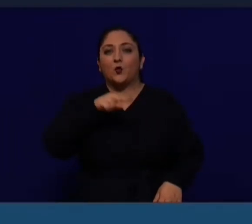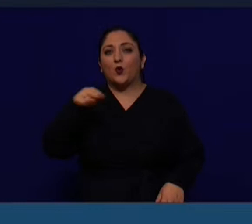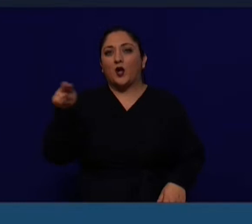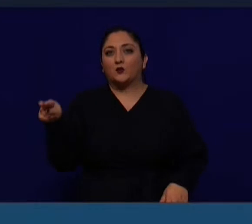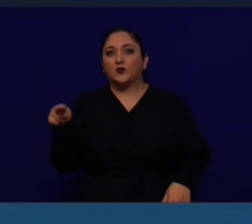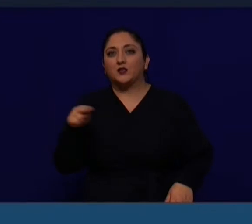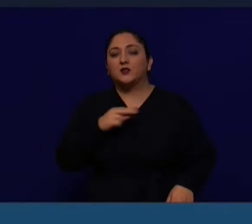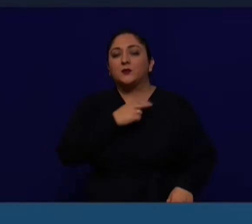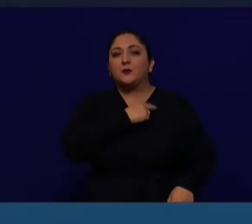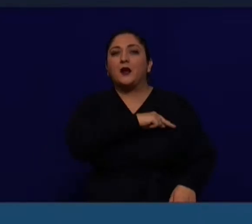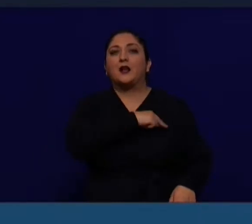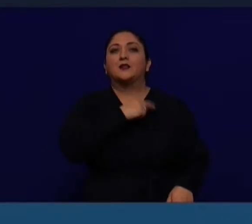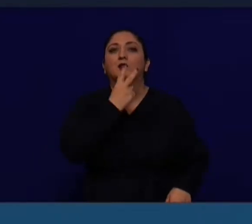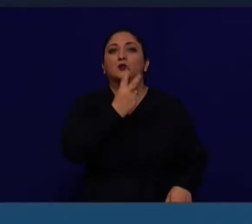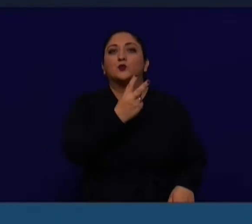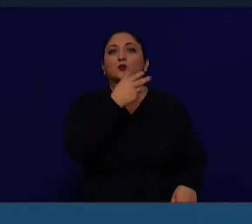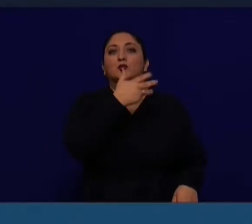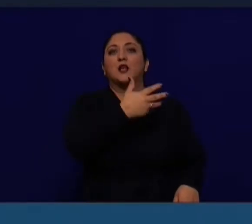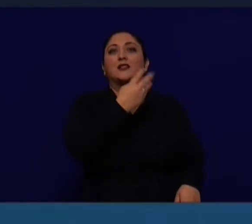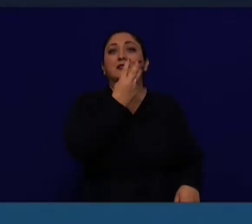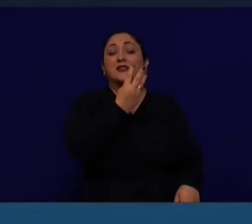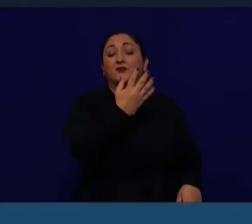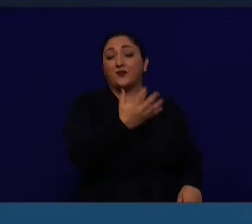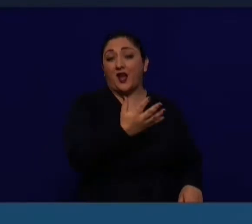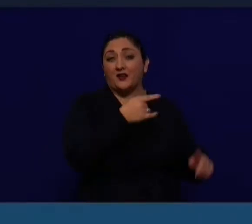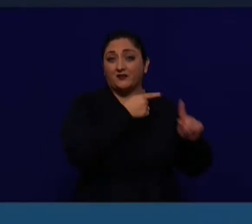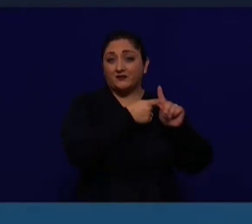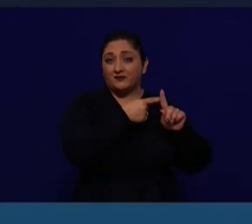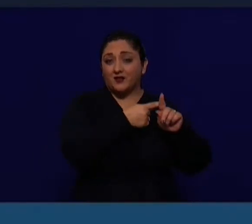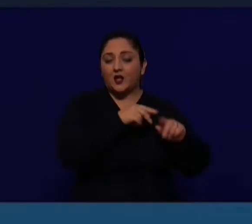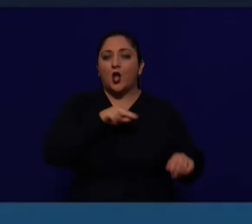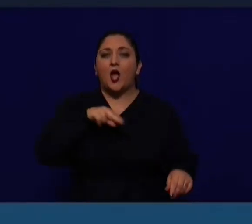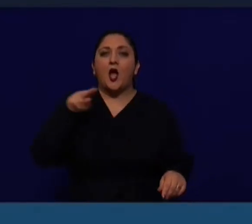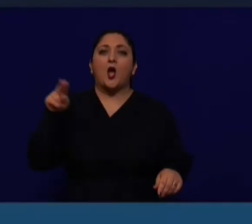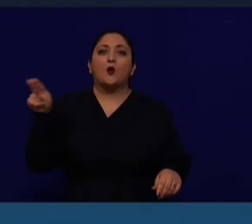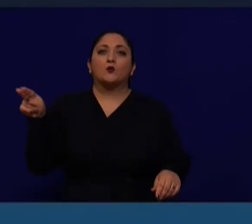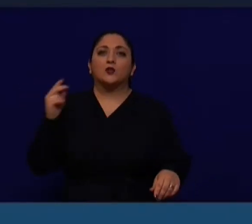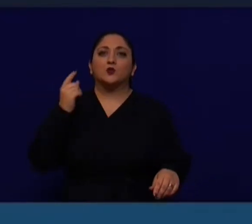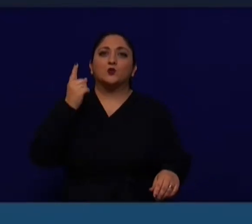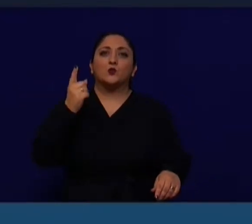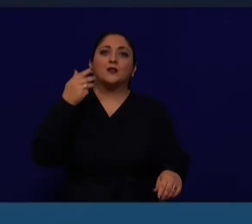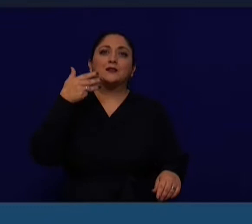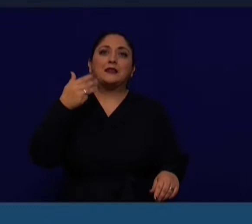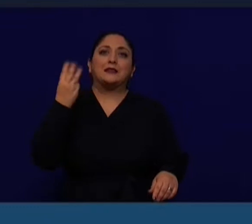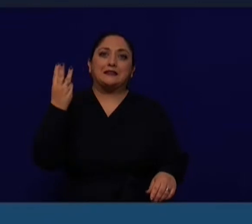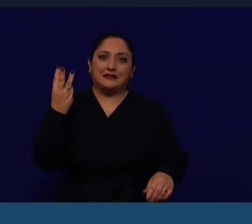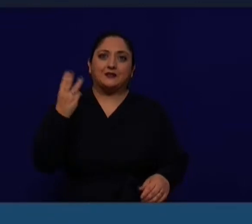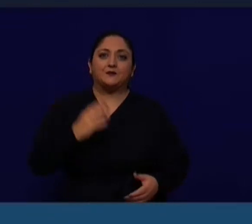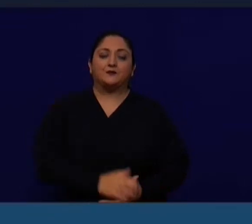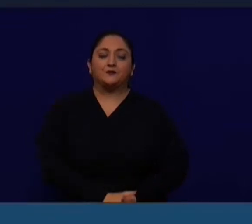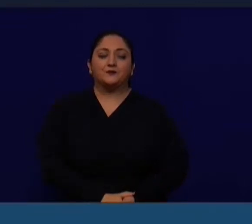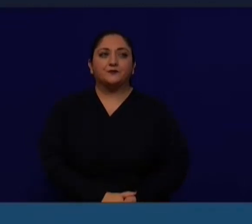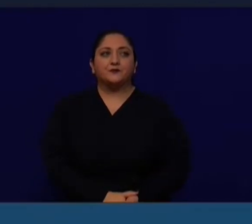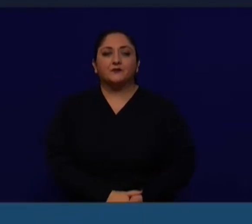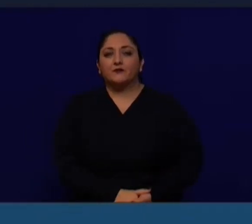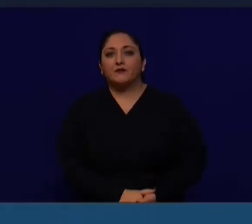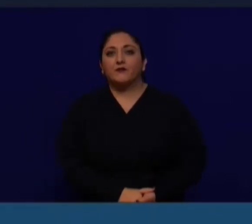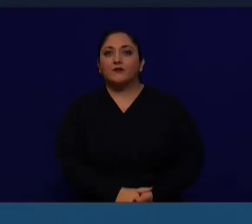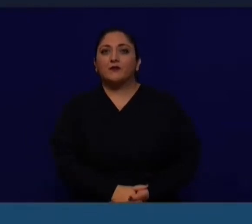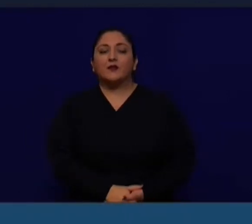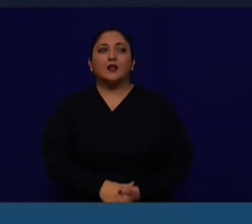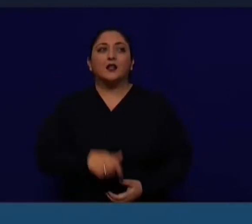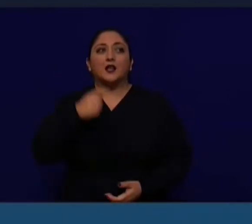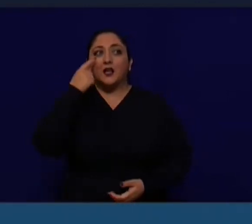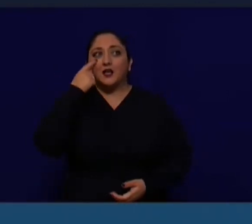għandna 2935 active cases u Għawdex għandna 193 active cases. Din hija